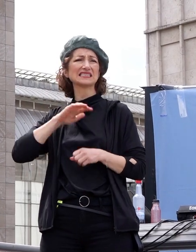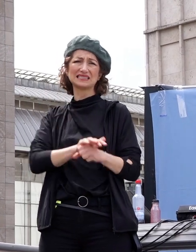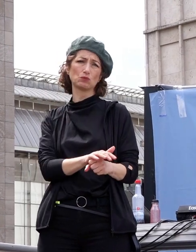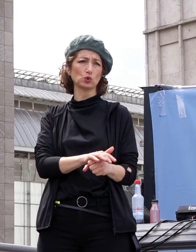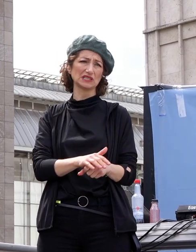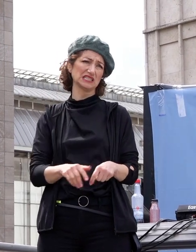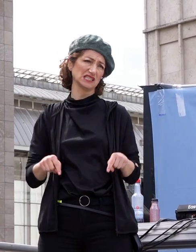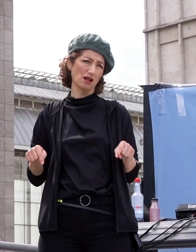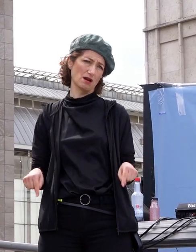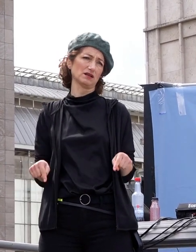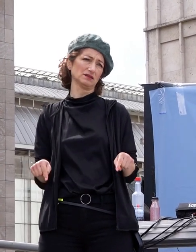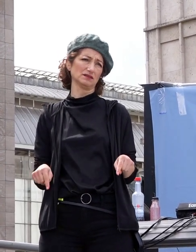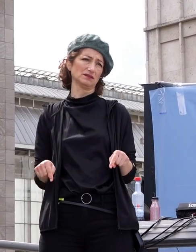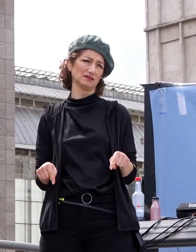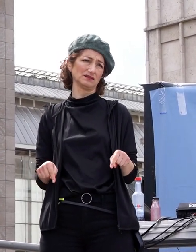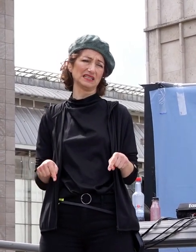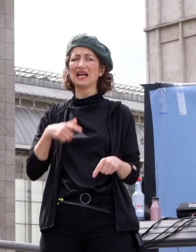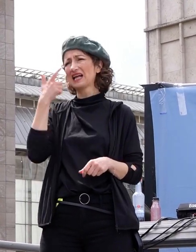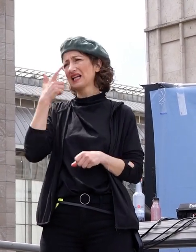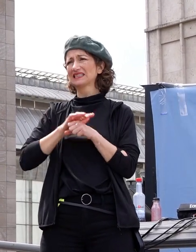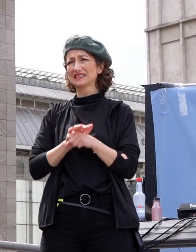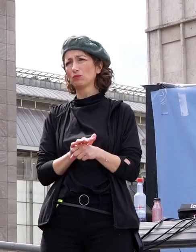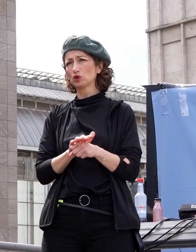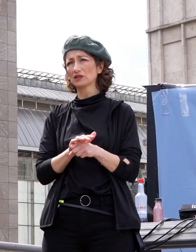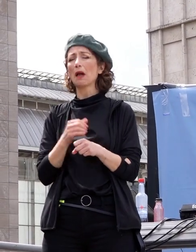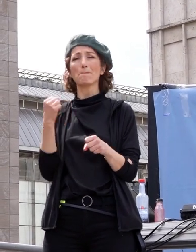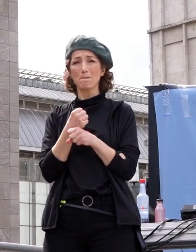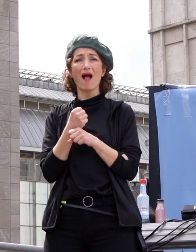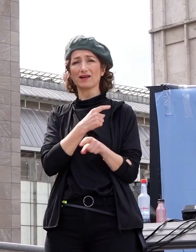Racism kills.